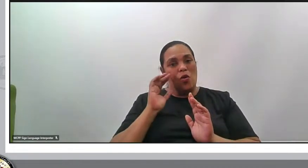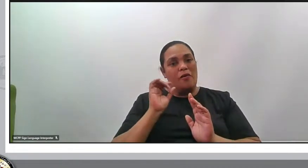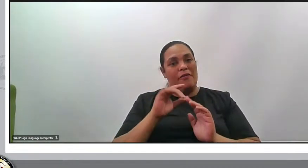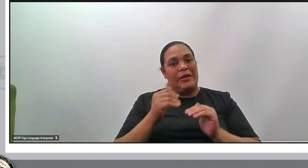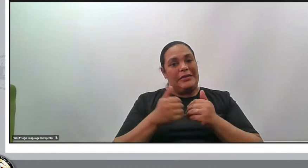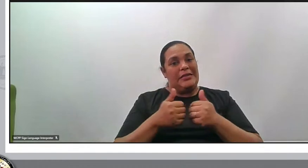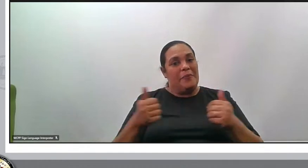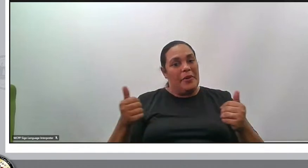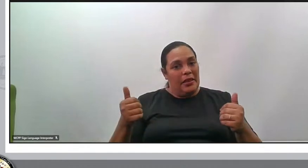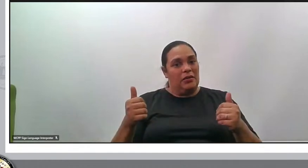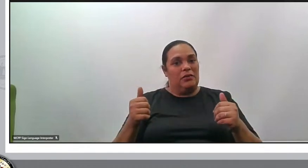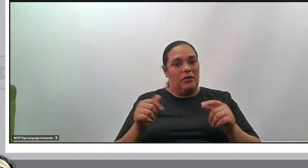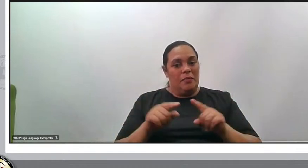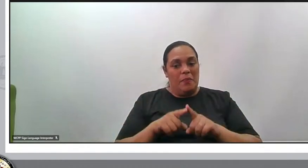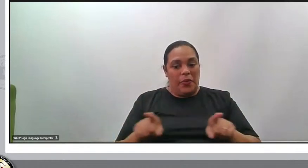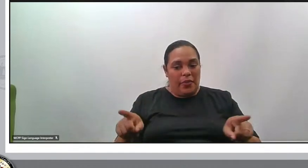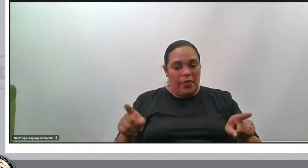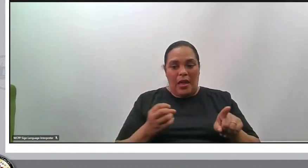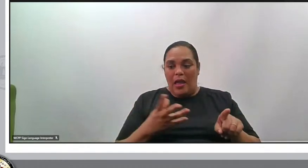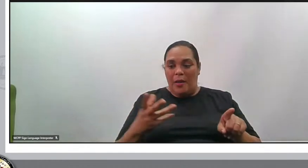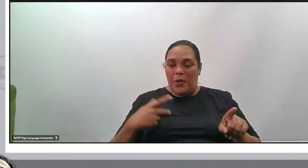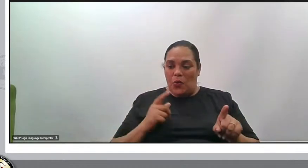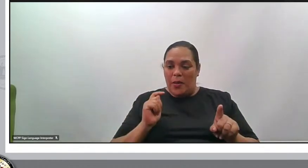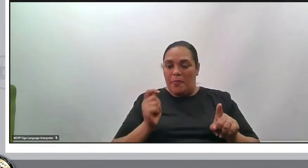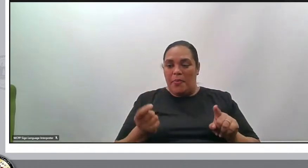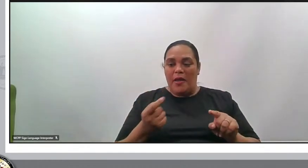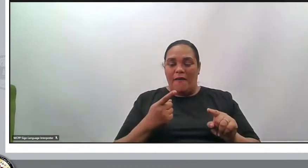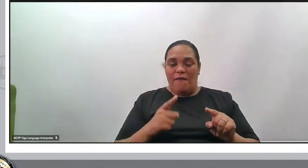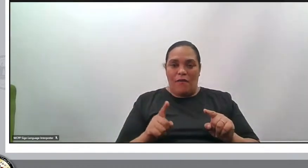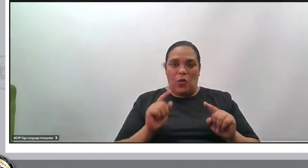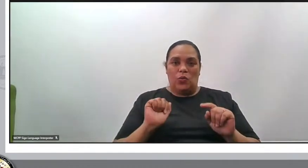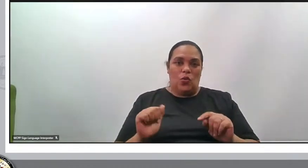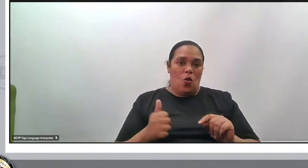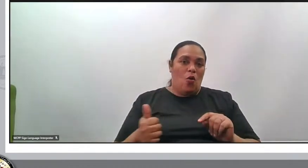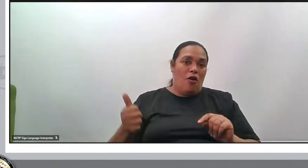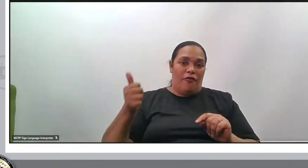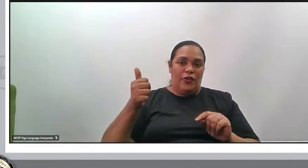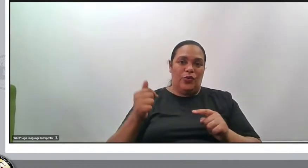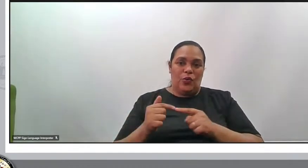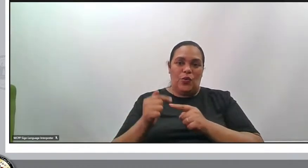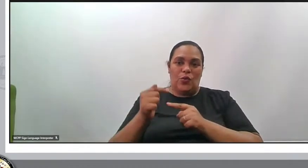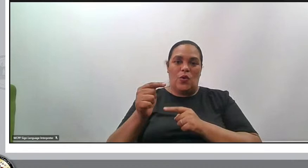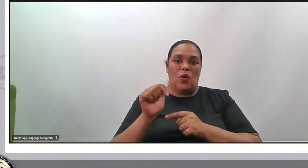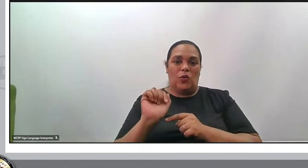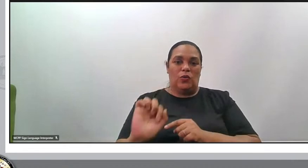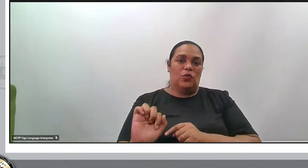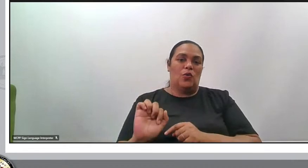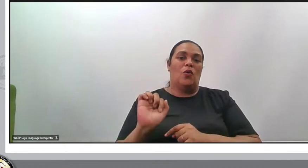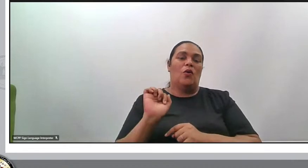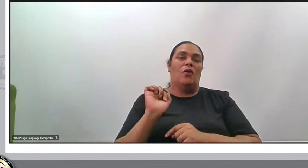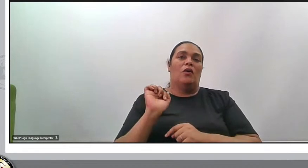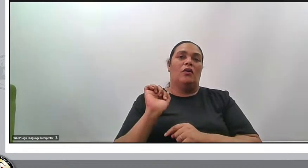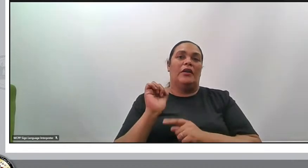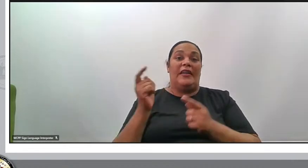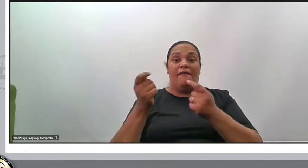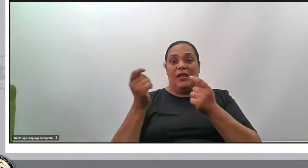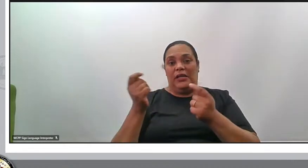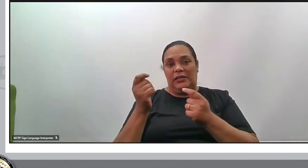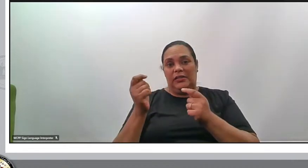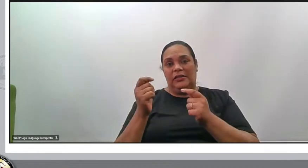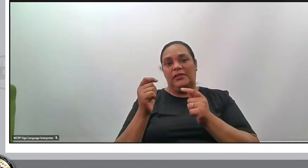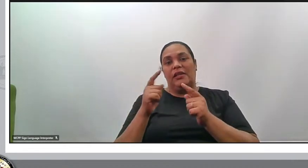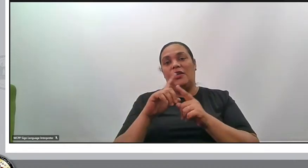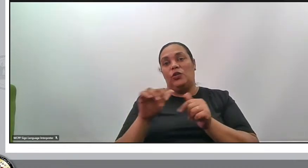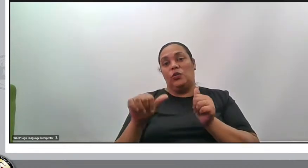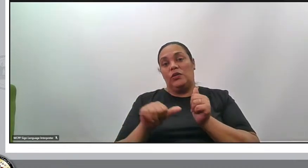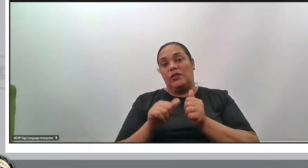split between how much we pay for the officials to go on these particular events to